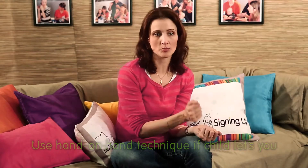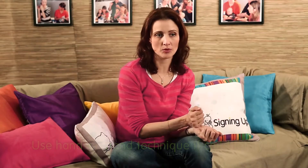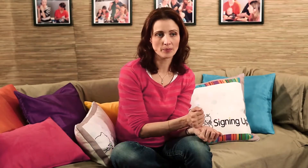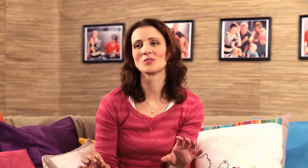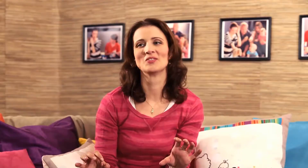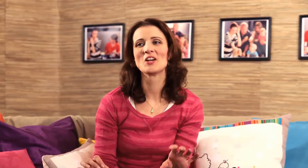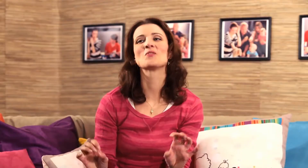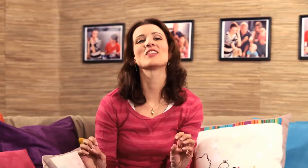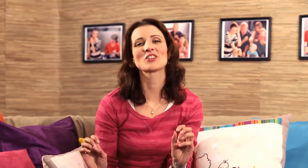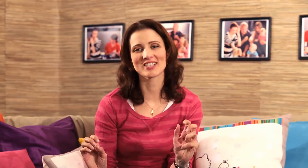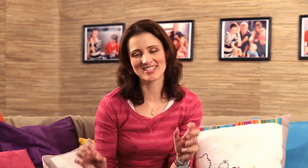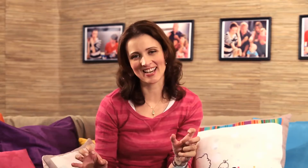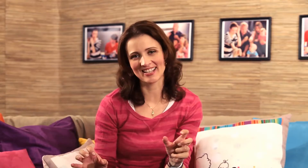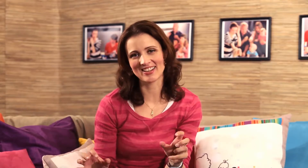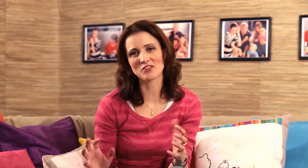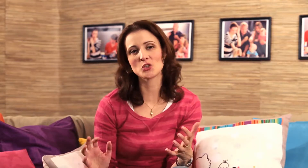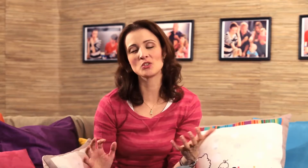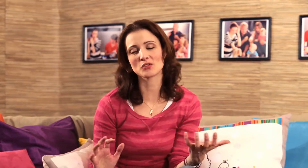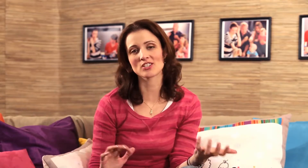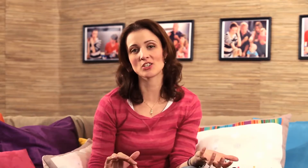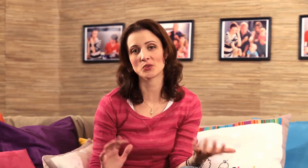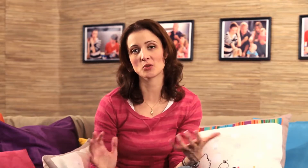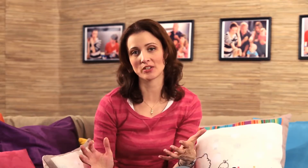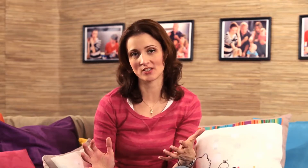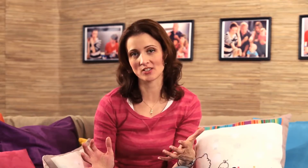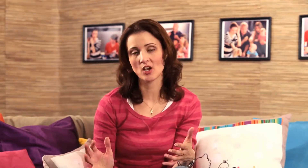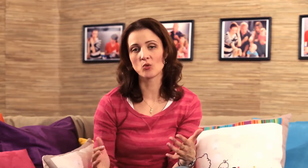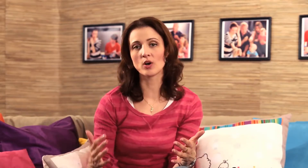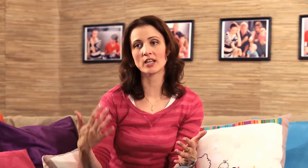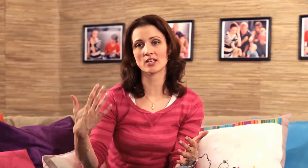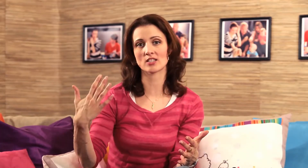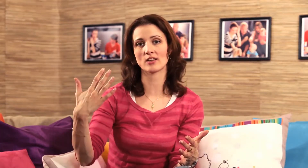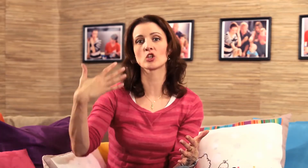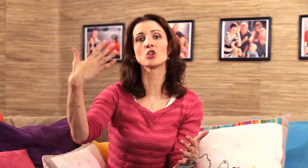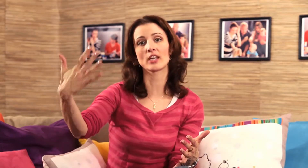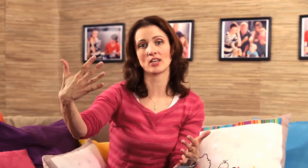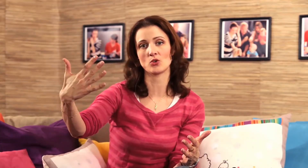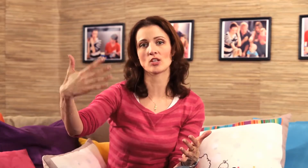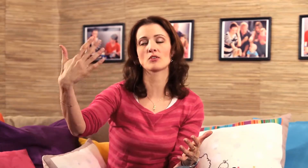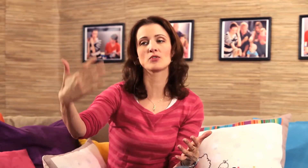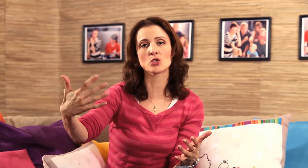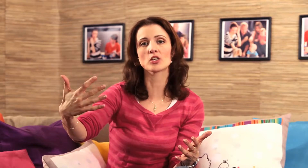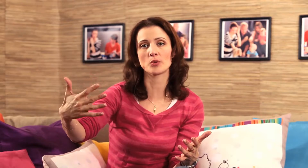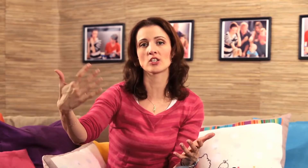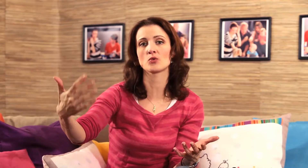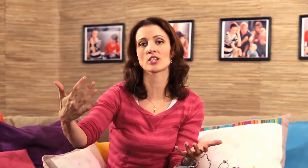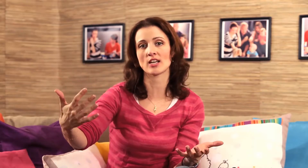helpful. When they're learning to sign, they have two different sensory experiences. One is that they're looking at you, so they have a visual experience of what a sign